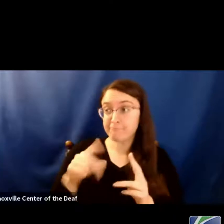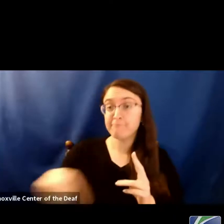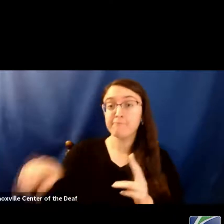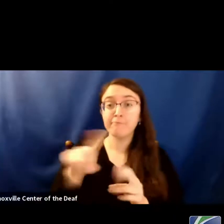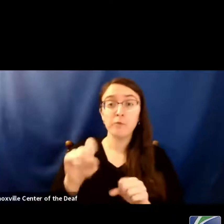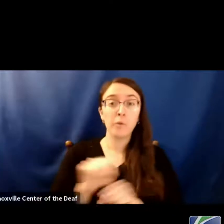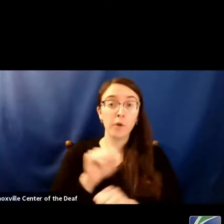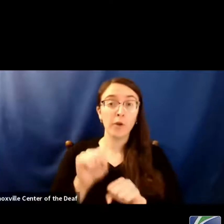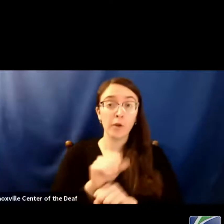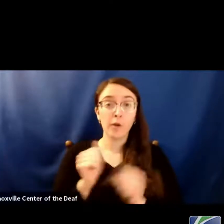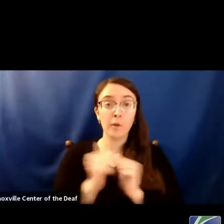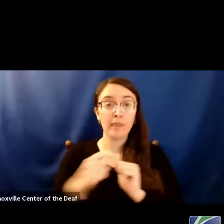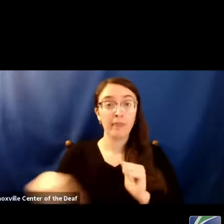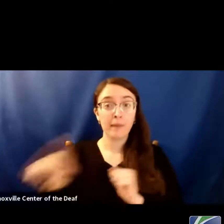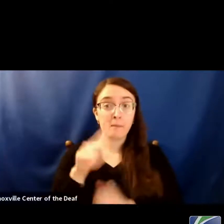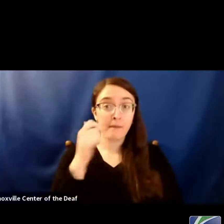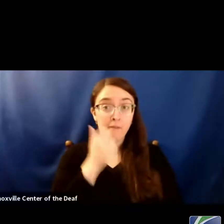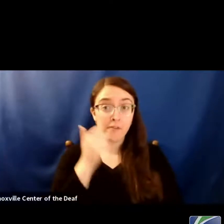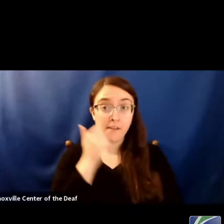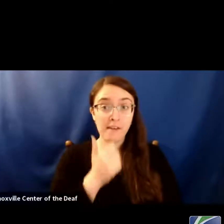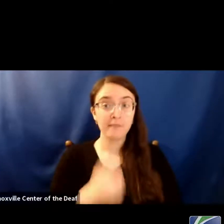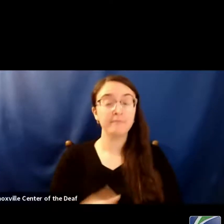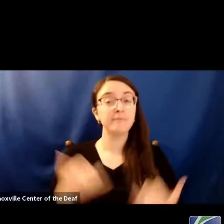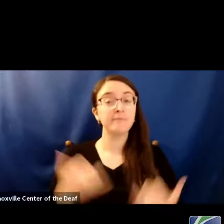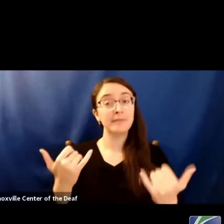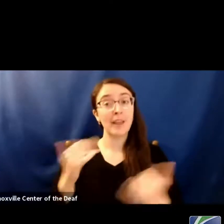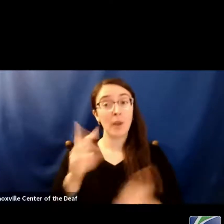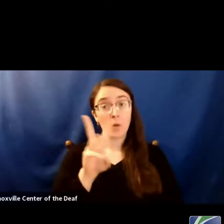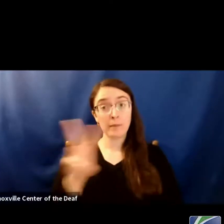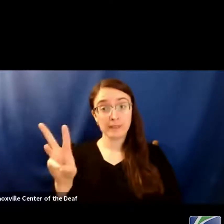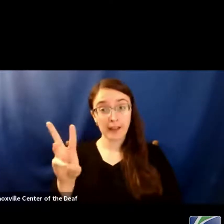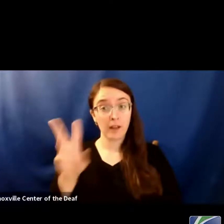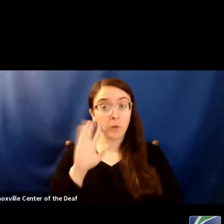We'll now bring up our vaccine information webpage for updates.